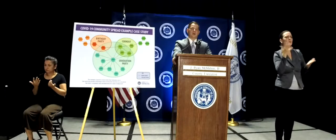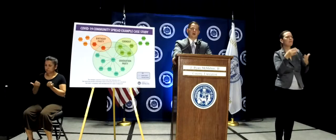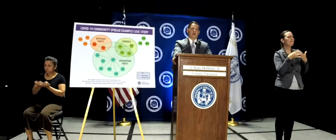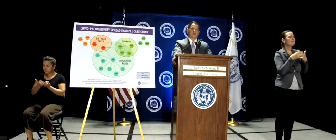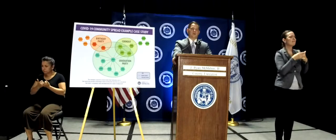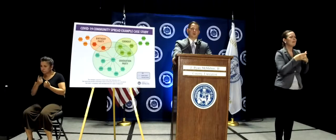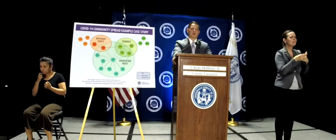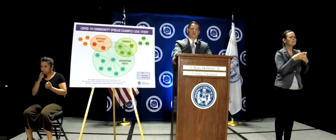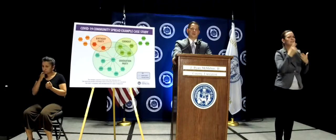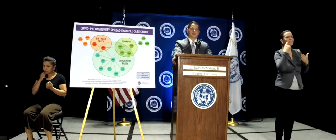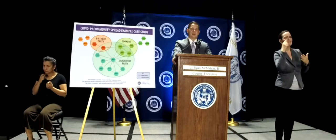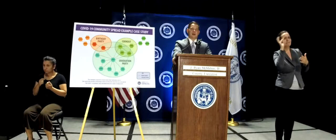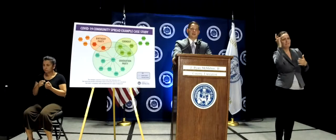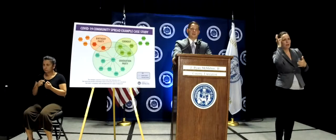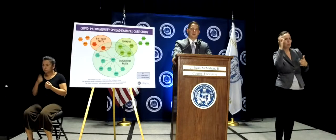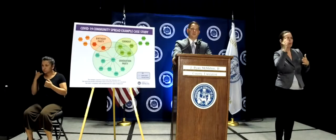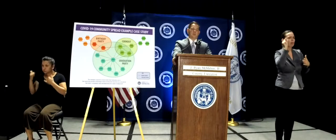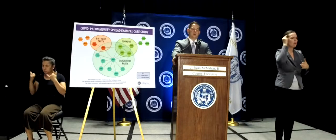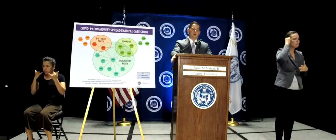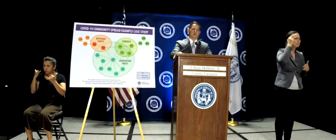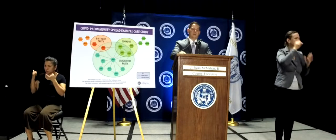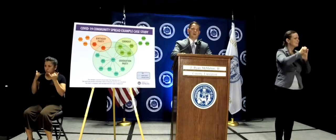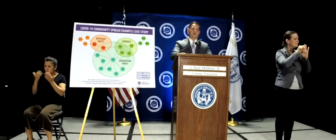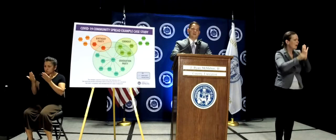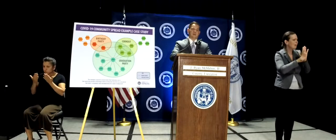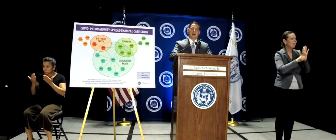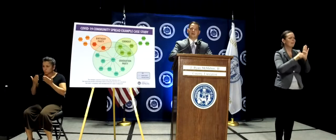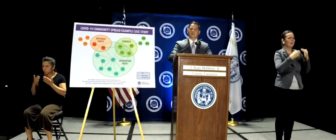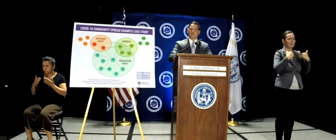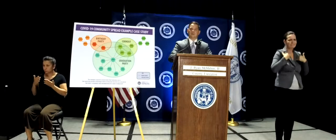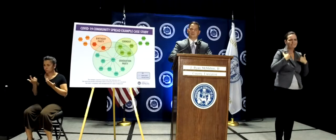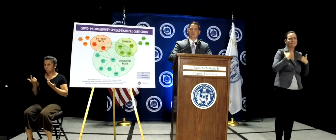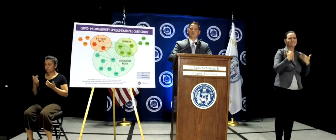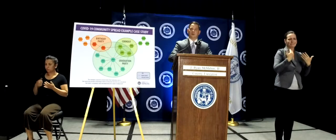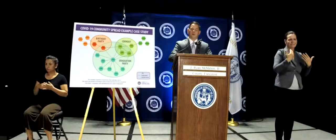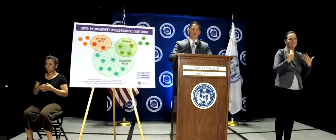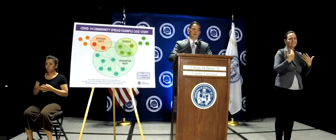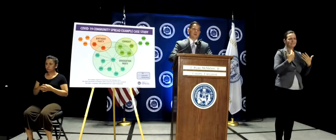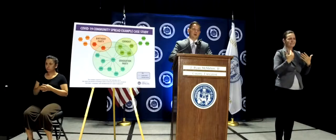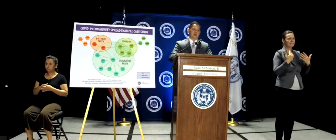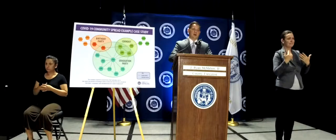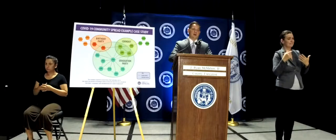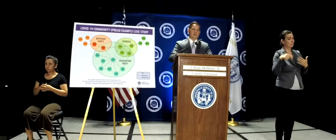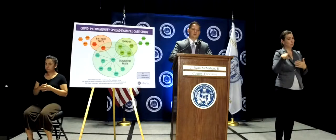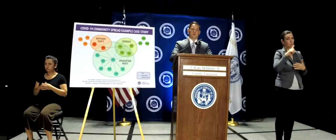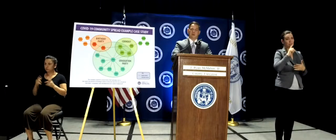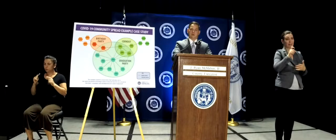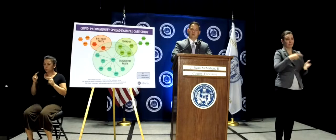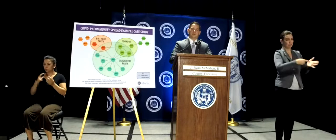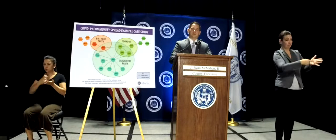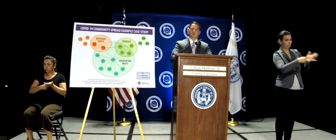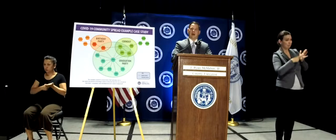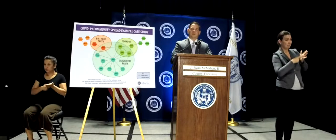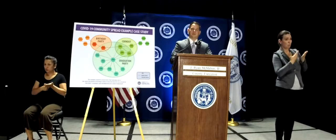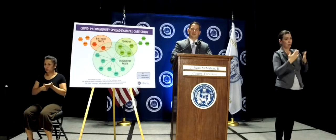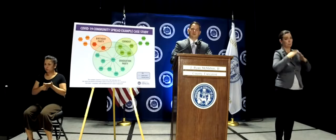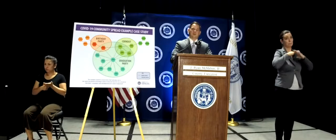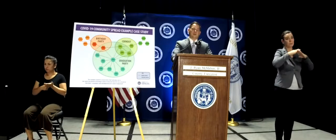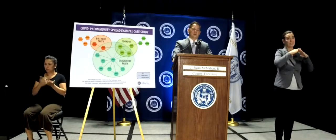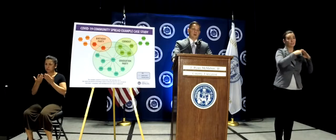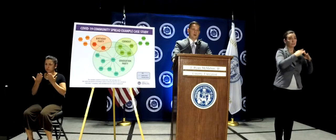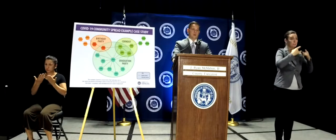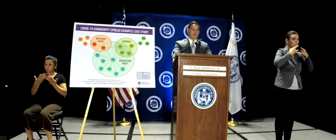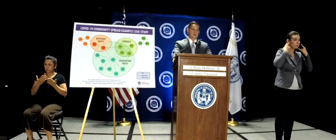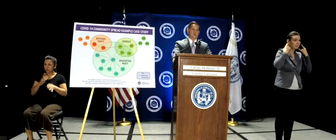call. There's certain things that they've been put under that makes their lives difficult, and so some common